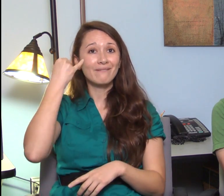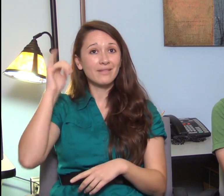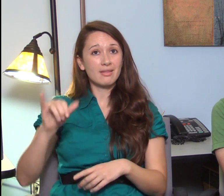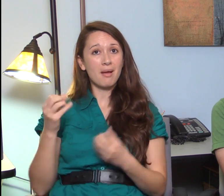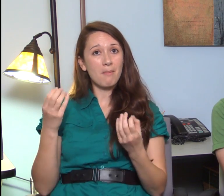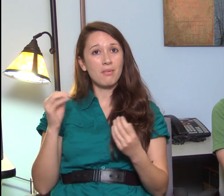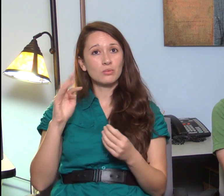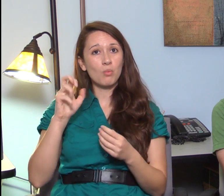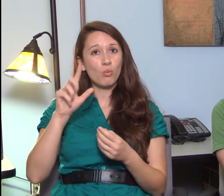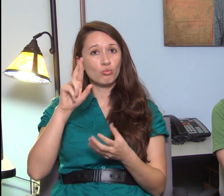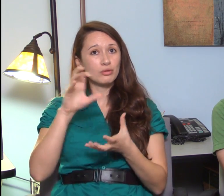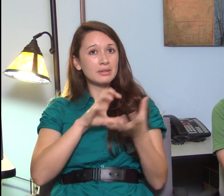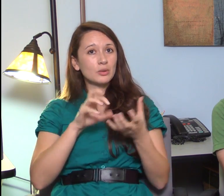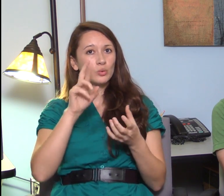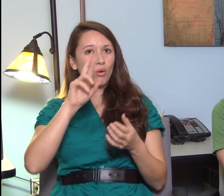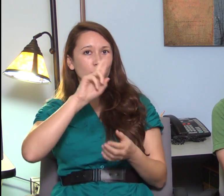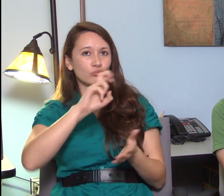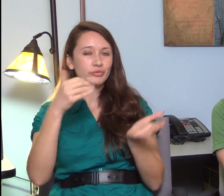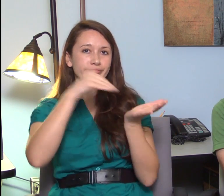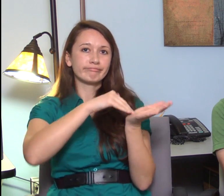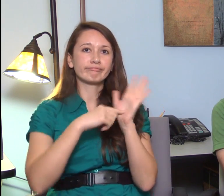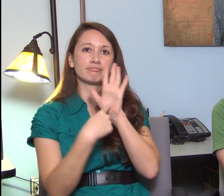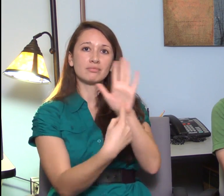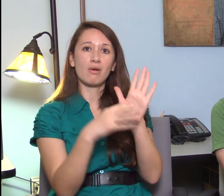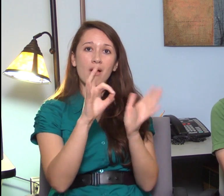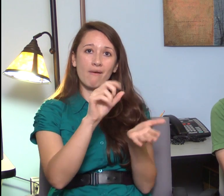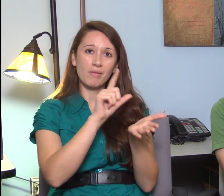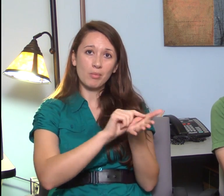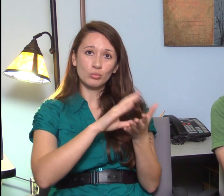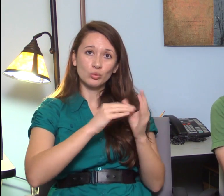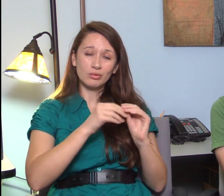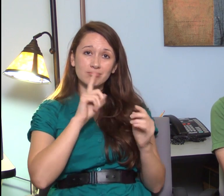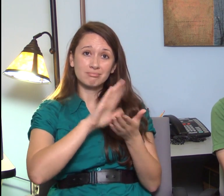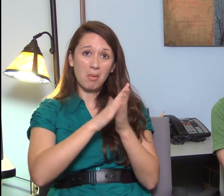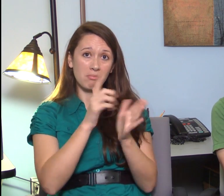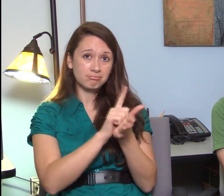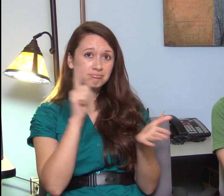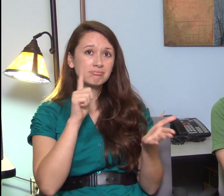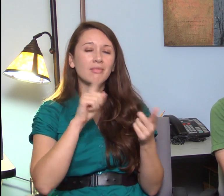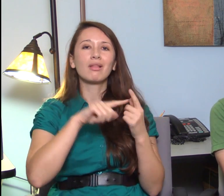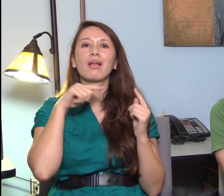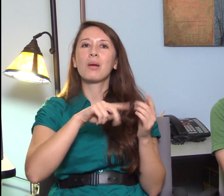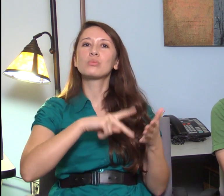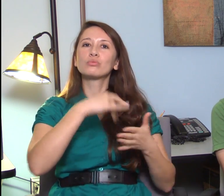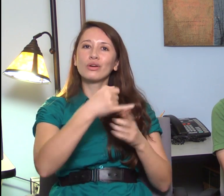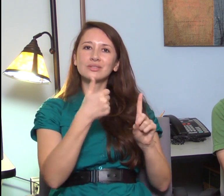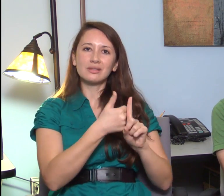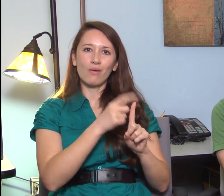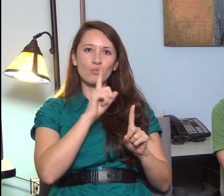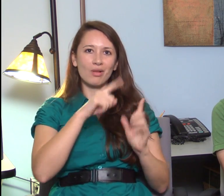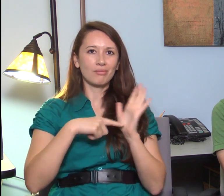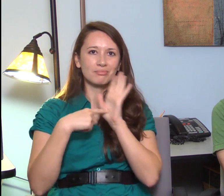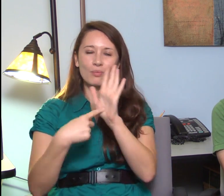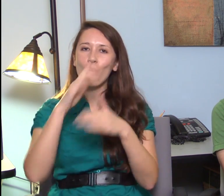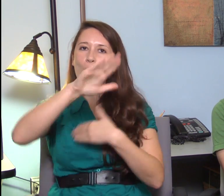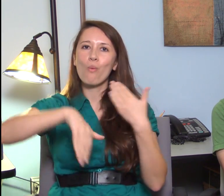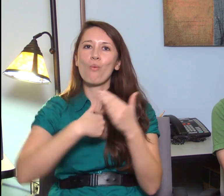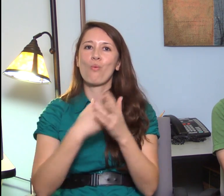words, and if this multimodal remix or representation of a published text were prohibited, then the